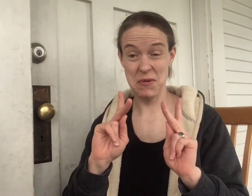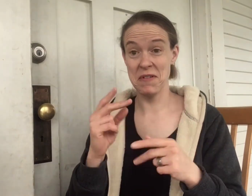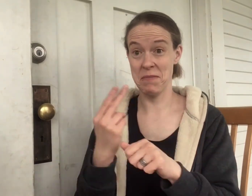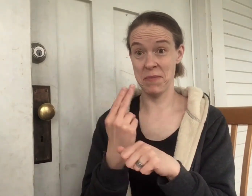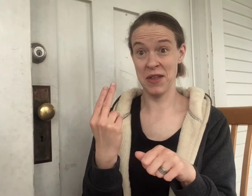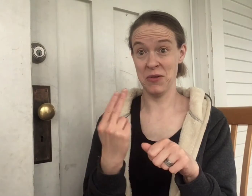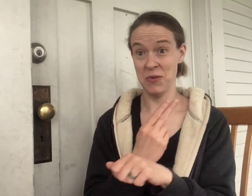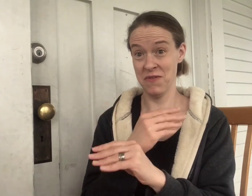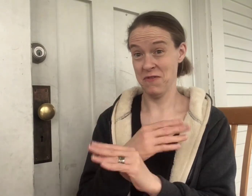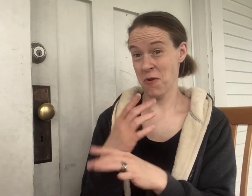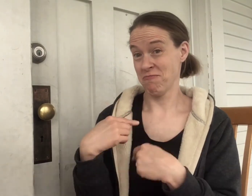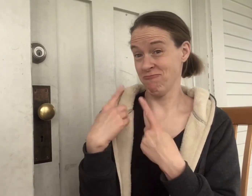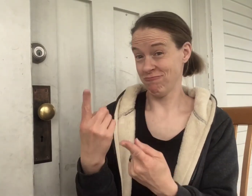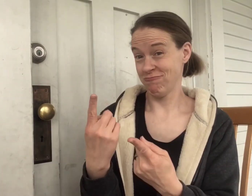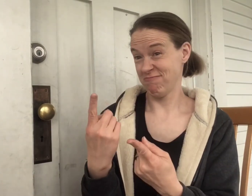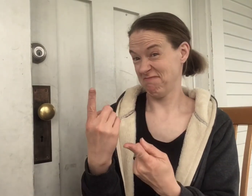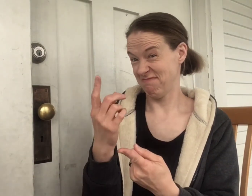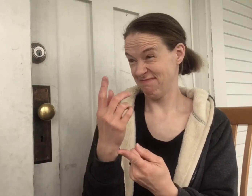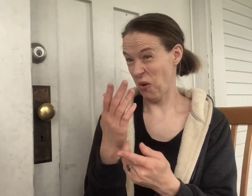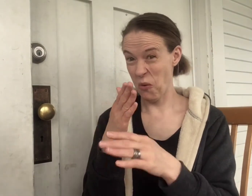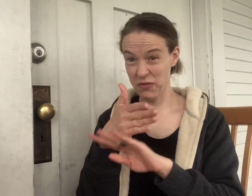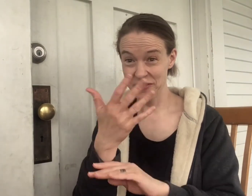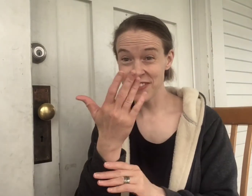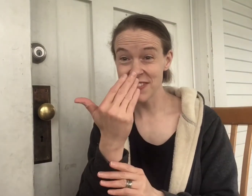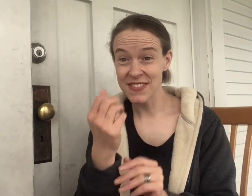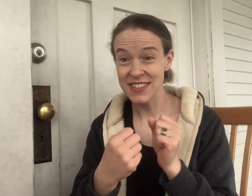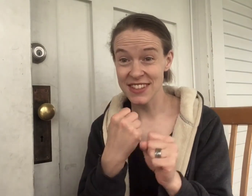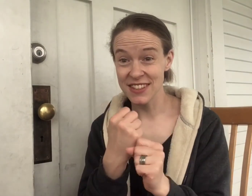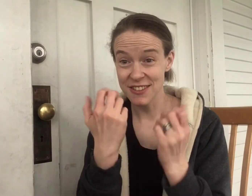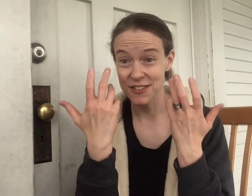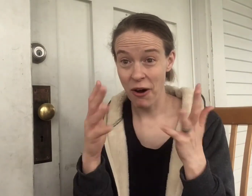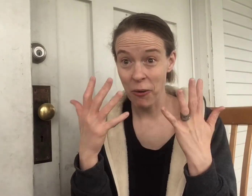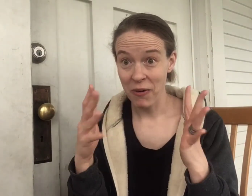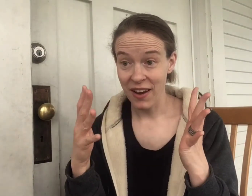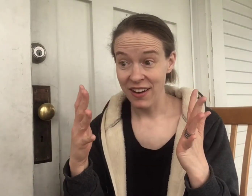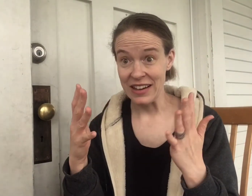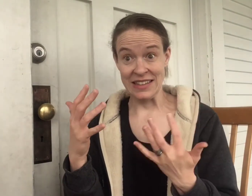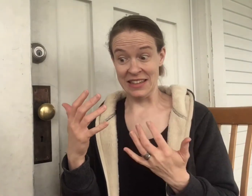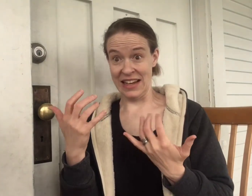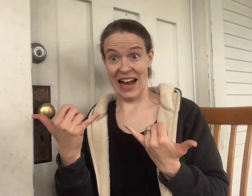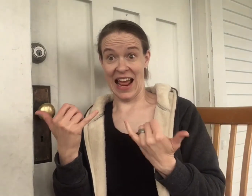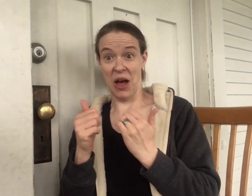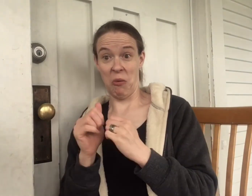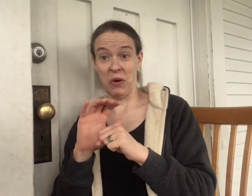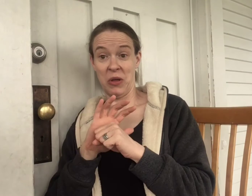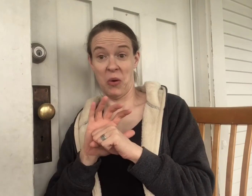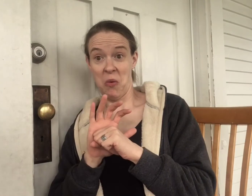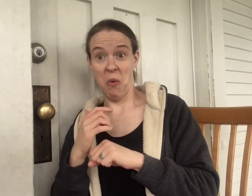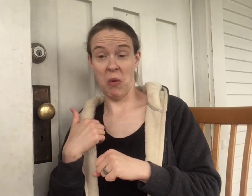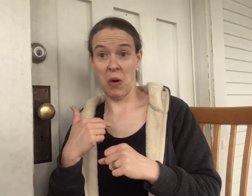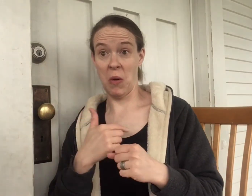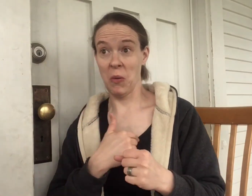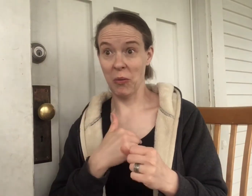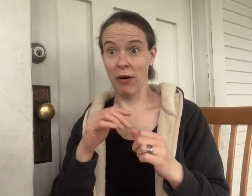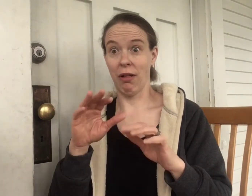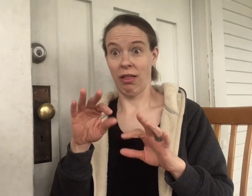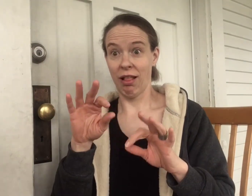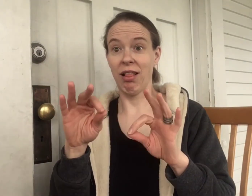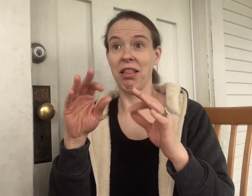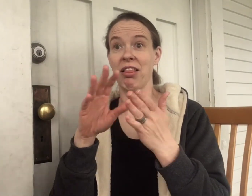Deaf people have been using the video phone for over 15 years already. And now with Corona,